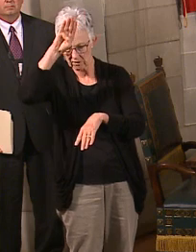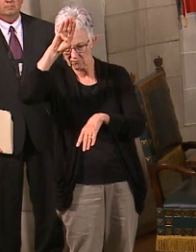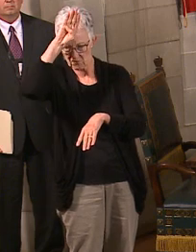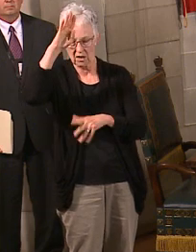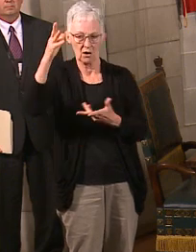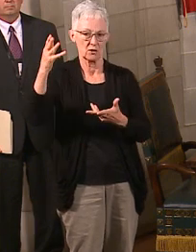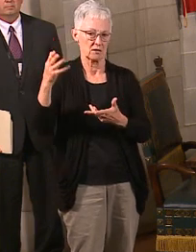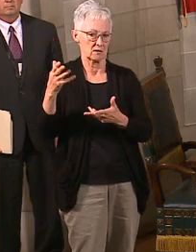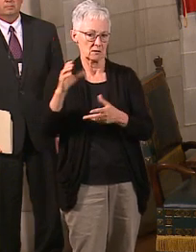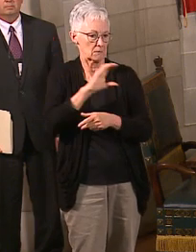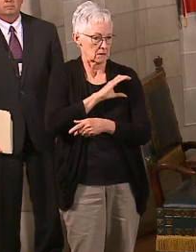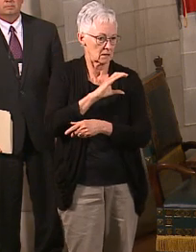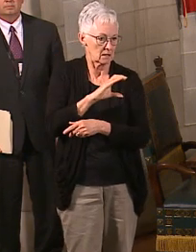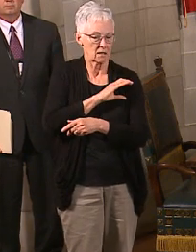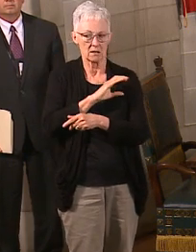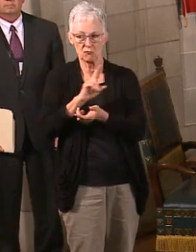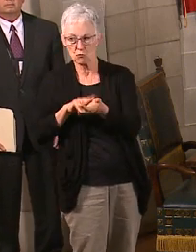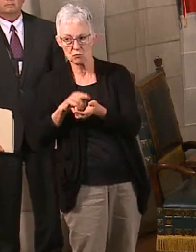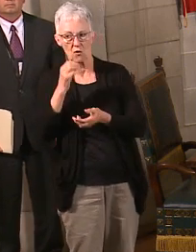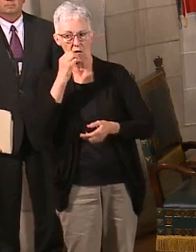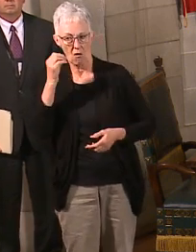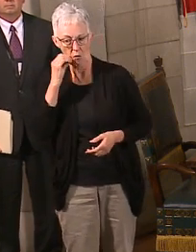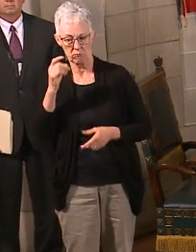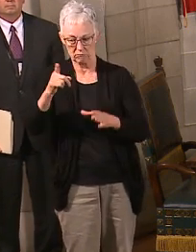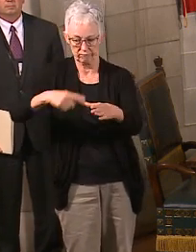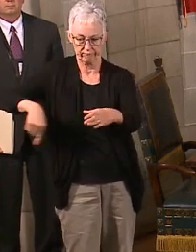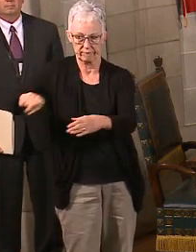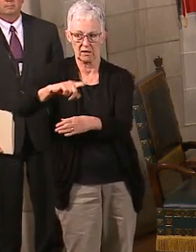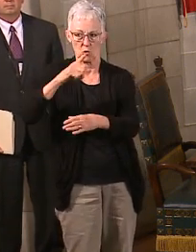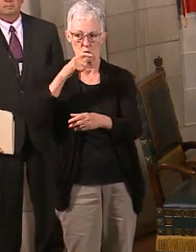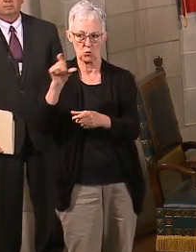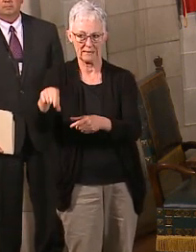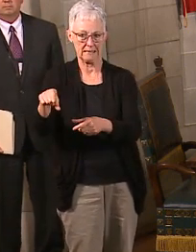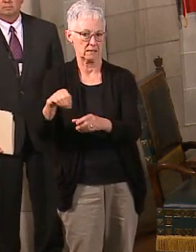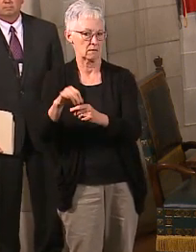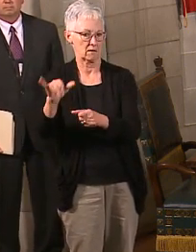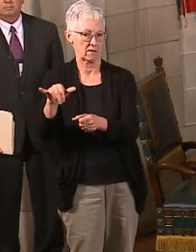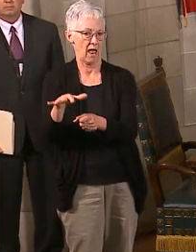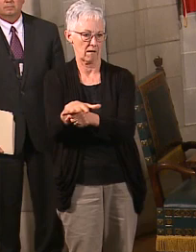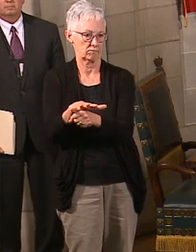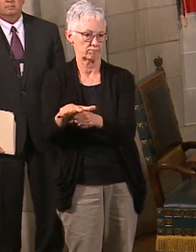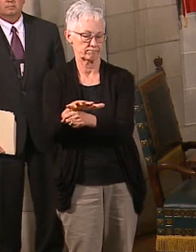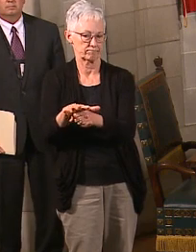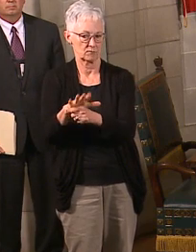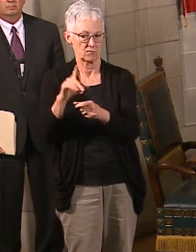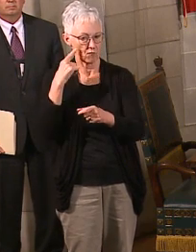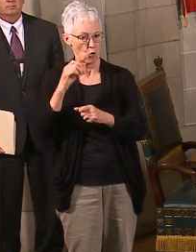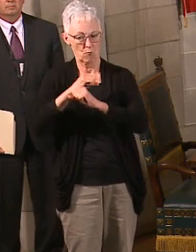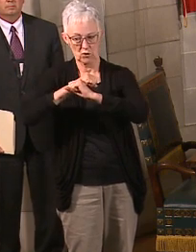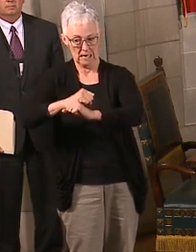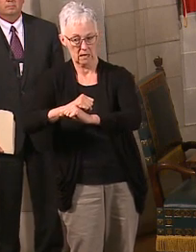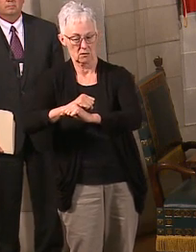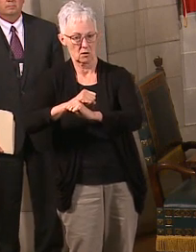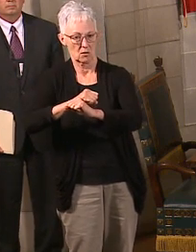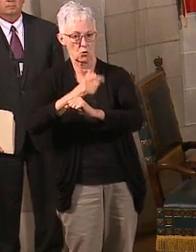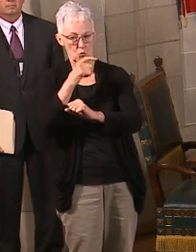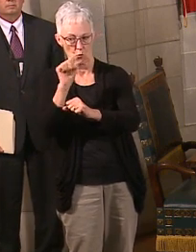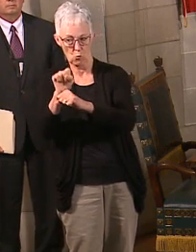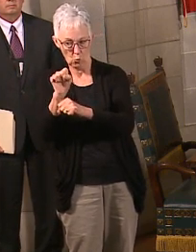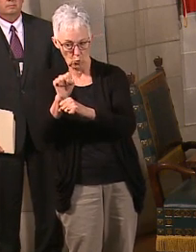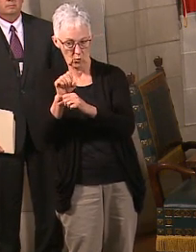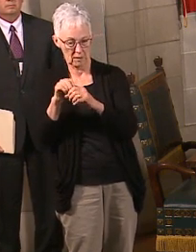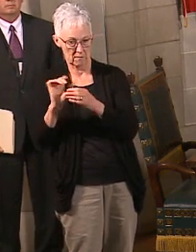healthcare clinics, nursing homes, and so forth, to be able to help protect the workers and the general public. So we will continue